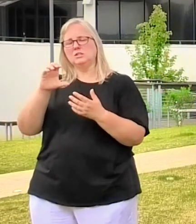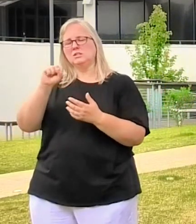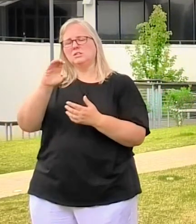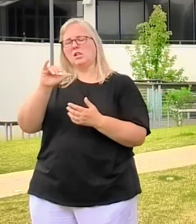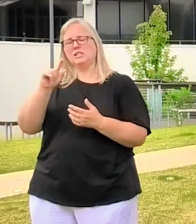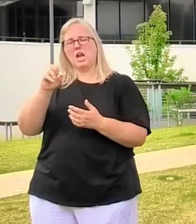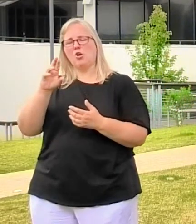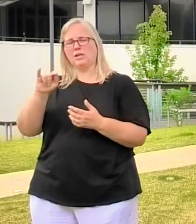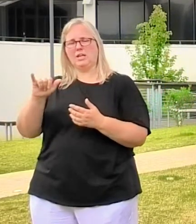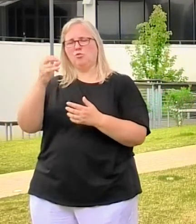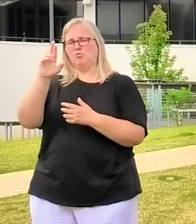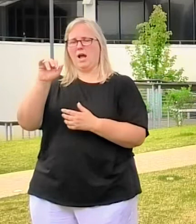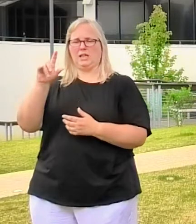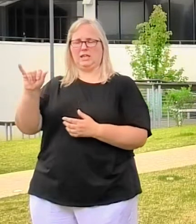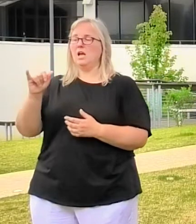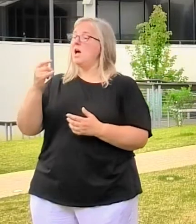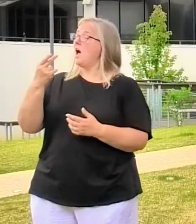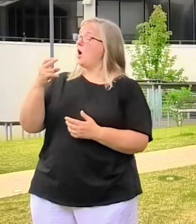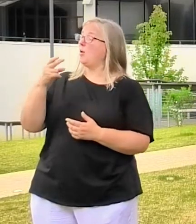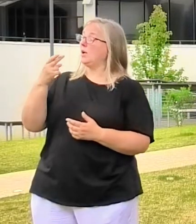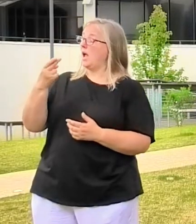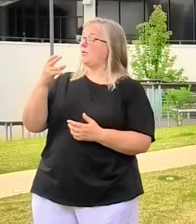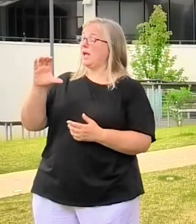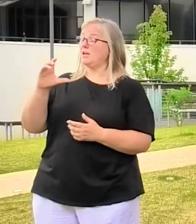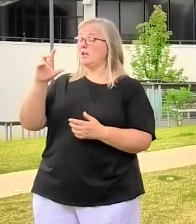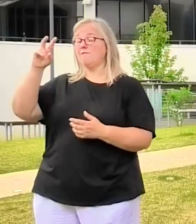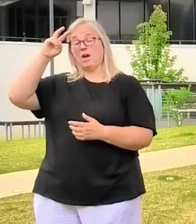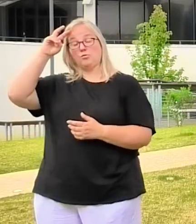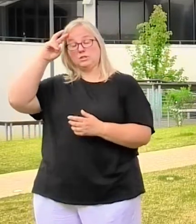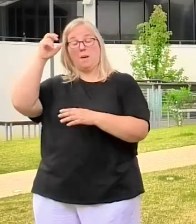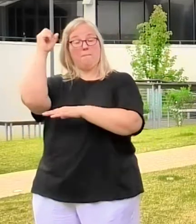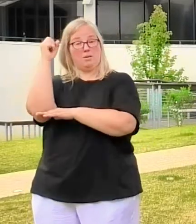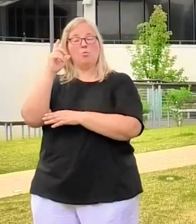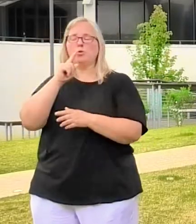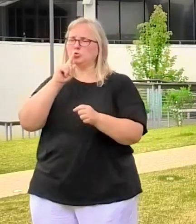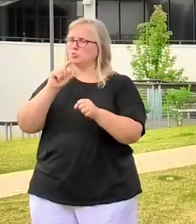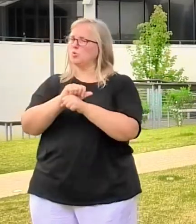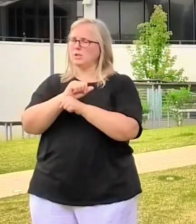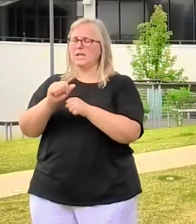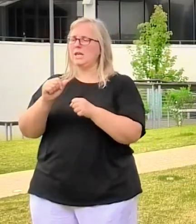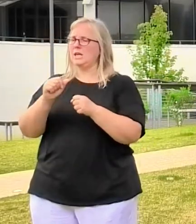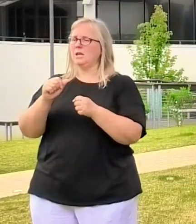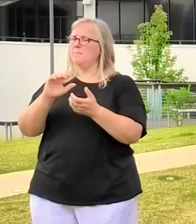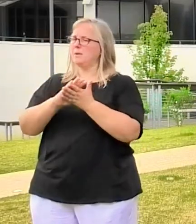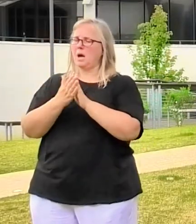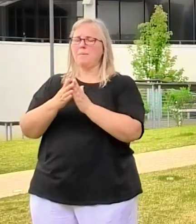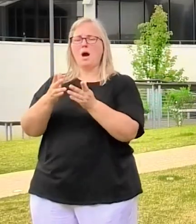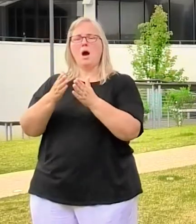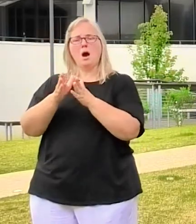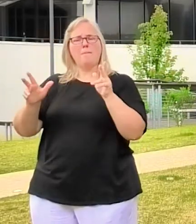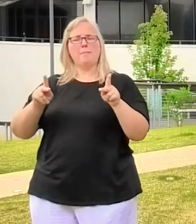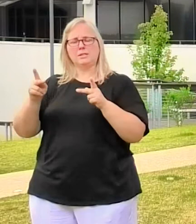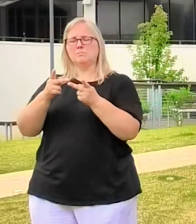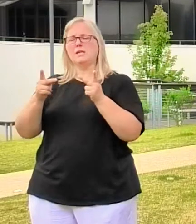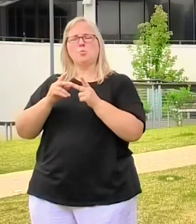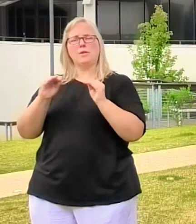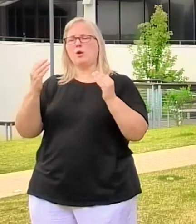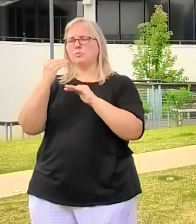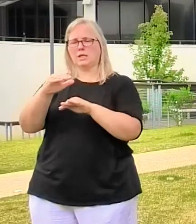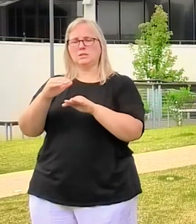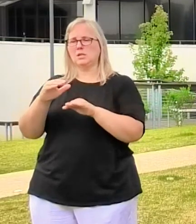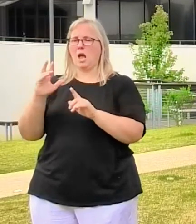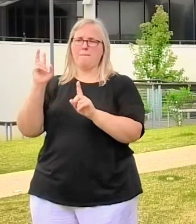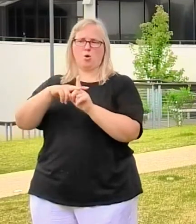County Veterans Monument will truly be a public space without restrictions imposed by a private